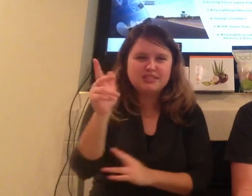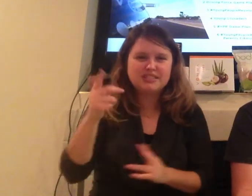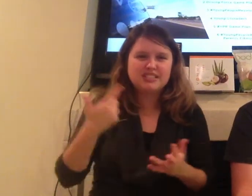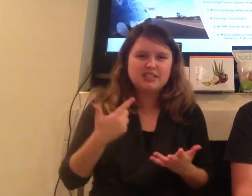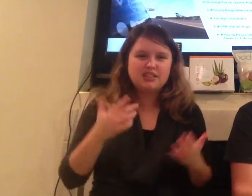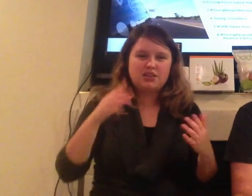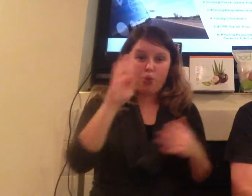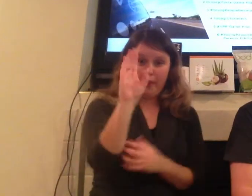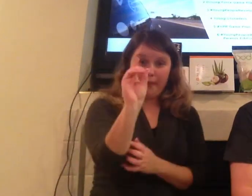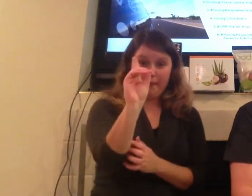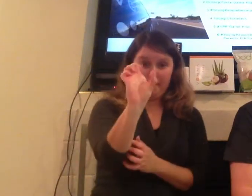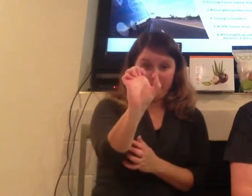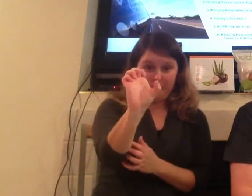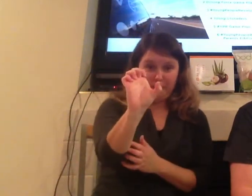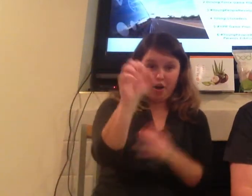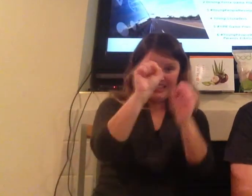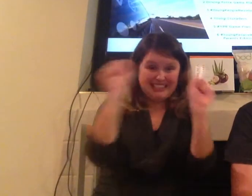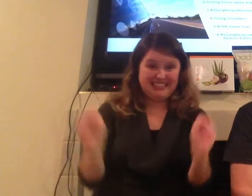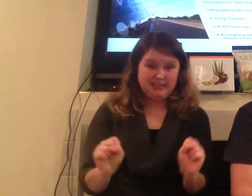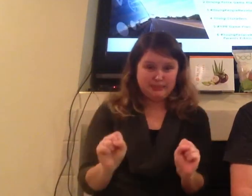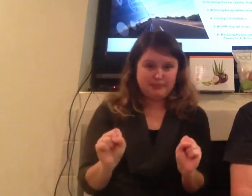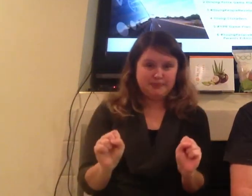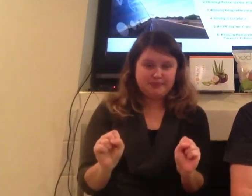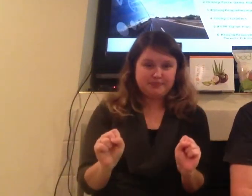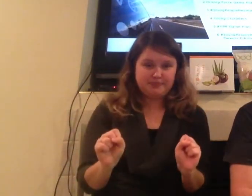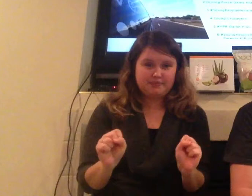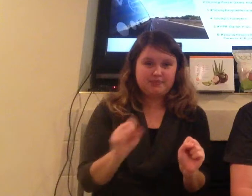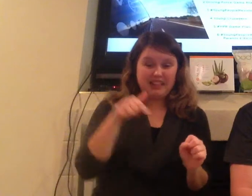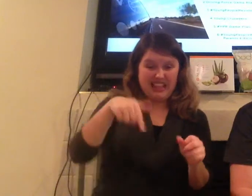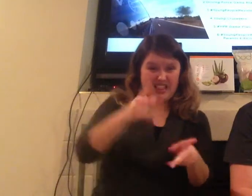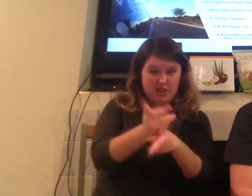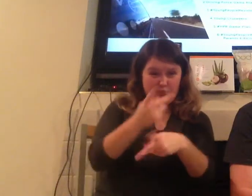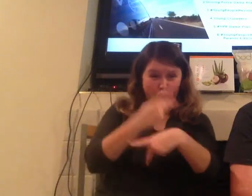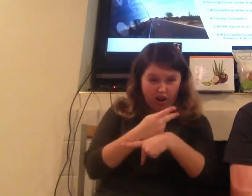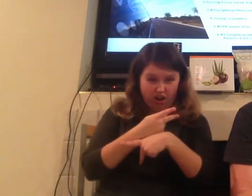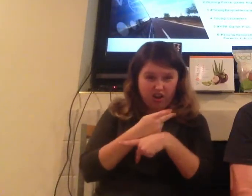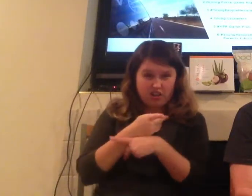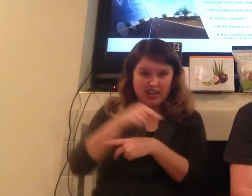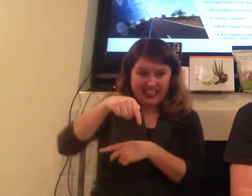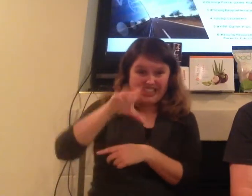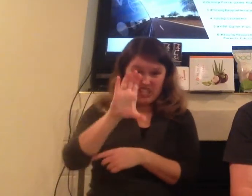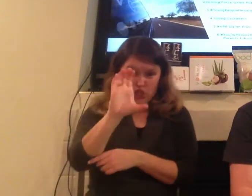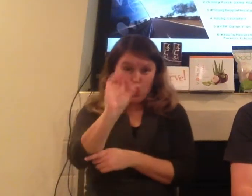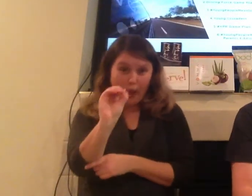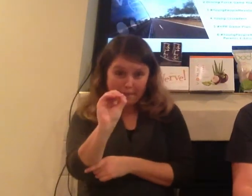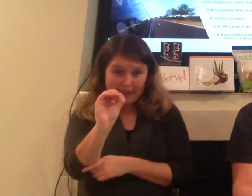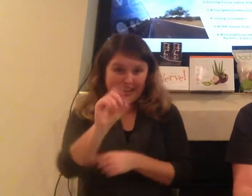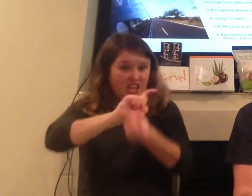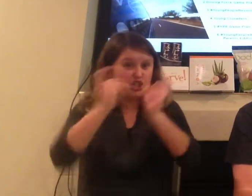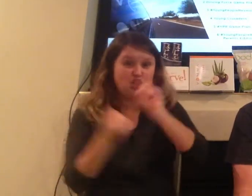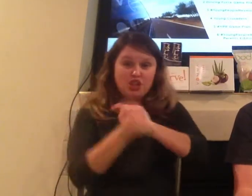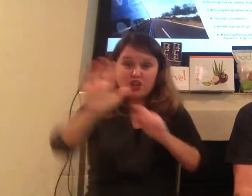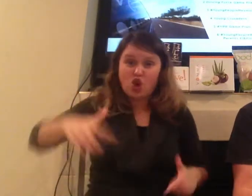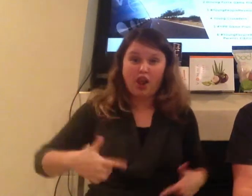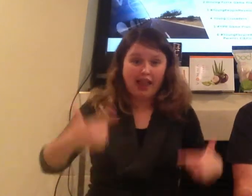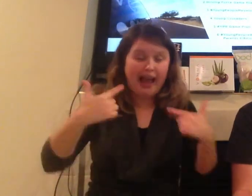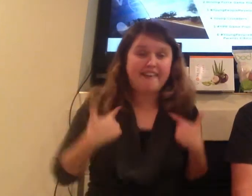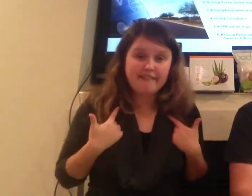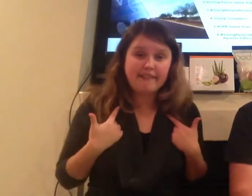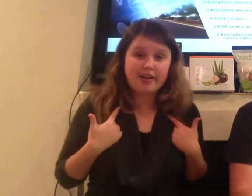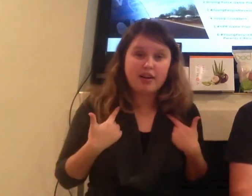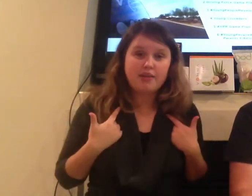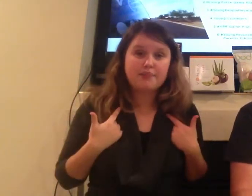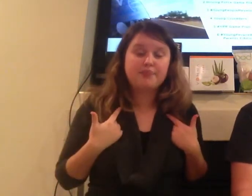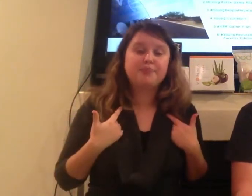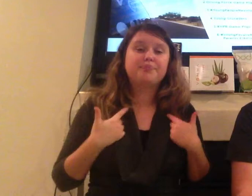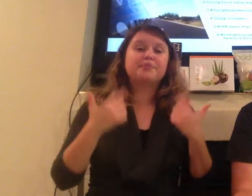on the body system. Guys, this product and this company changed her life. Now, before I go much further, I just want to make a